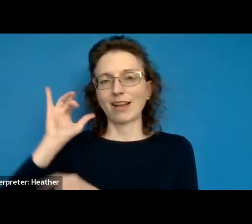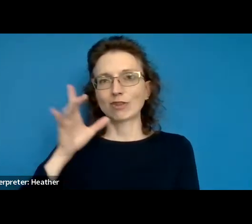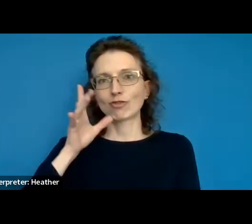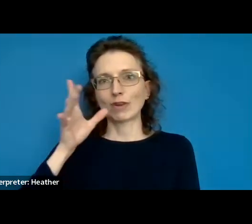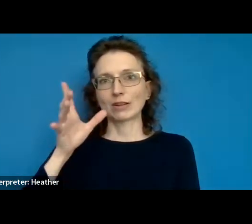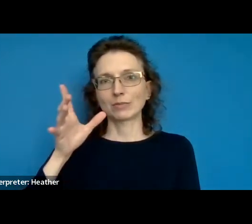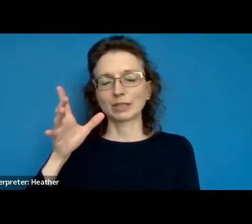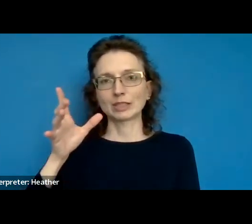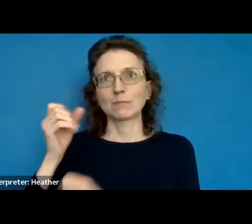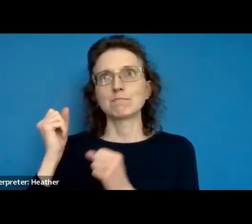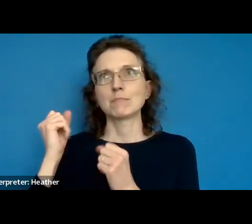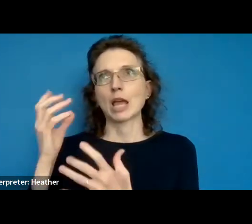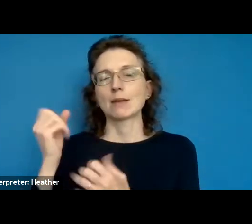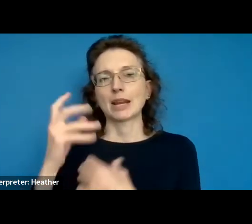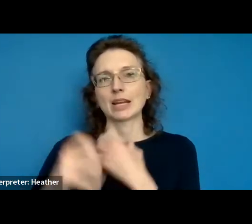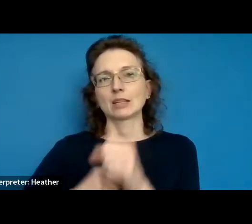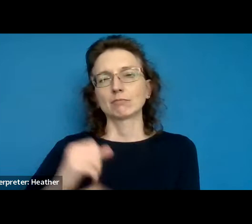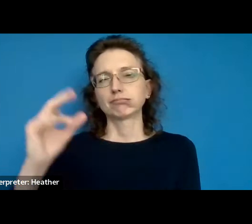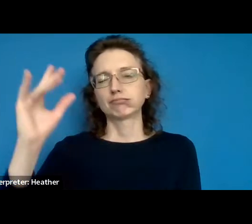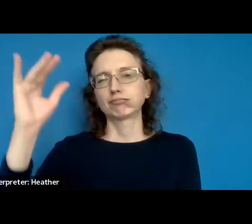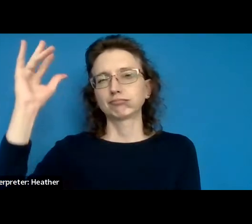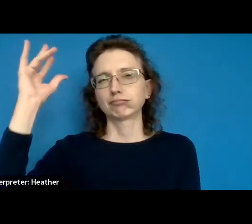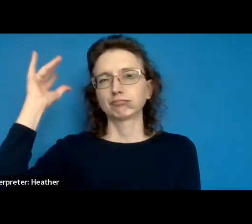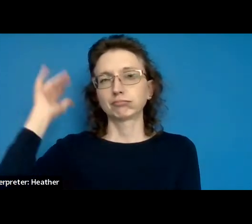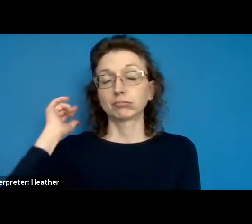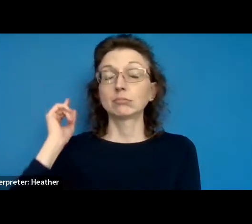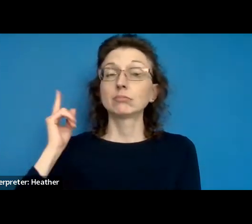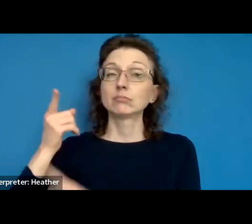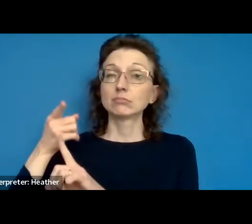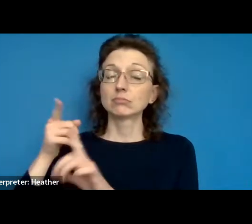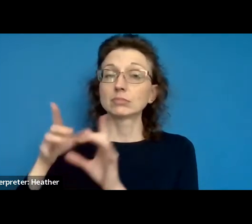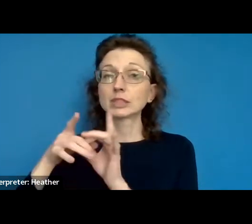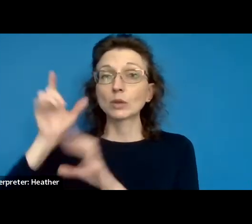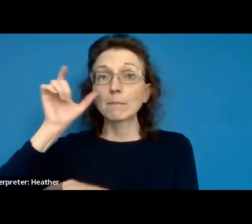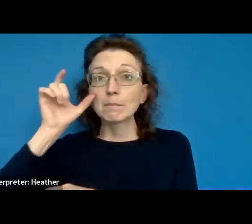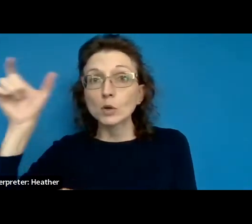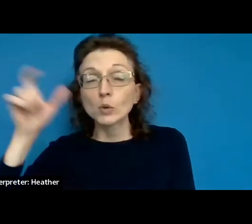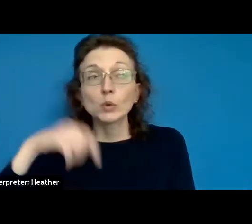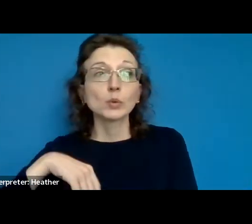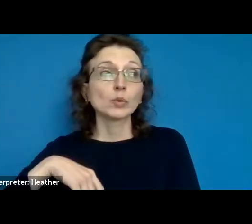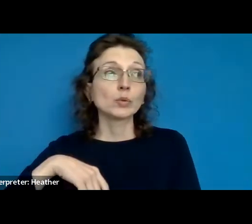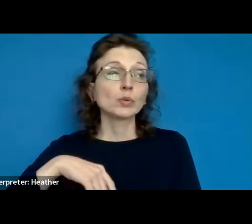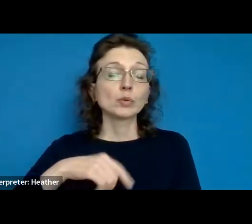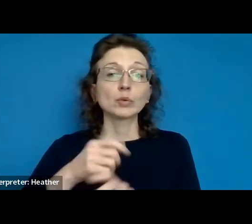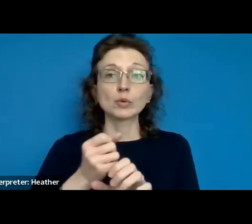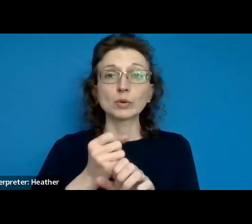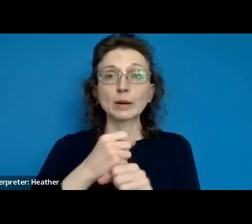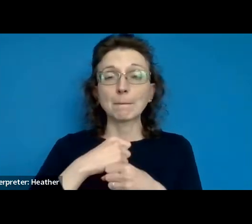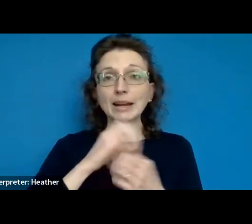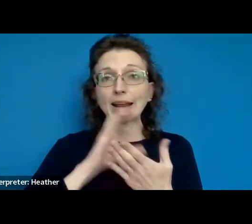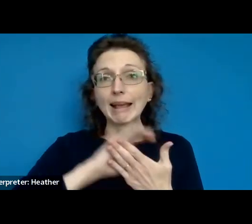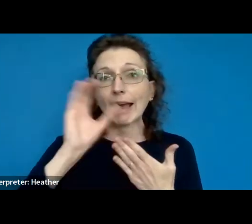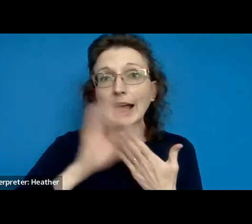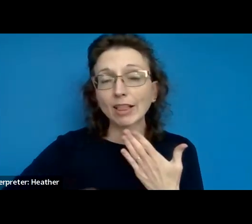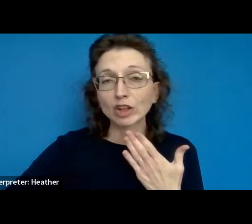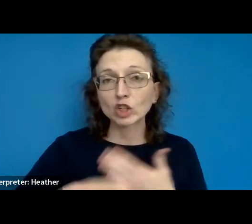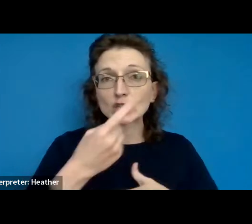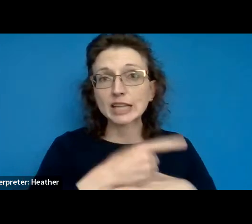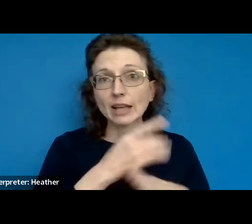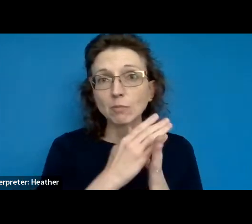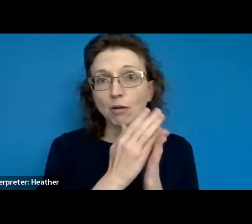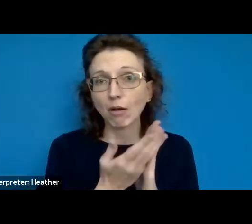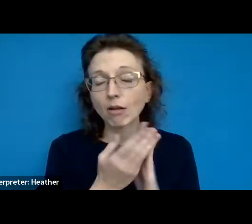of years going back. But since she's associated with the moon, she's associated with creating of our calendar, and she's